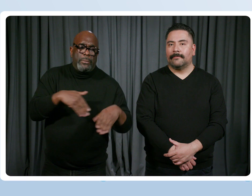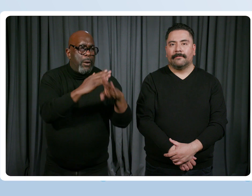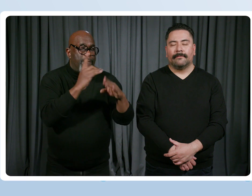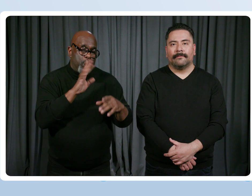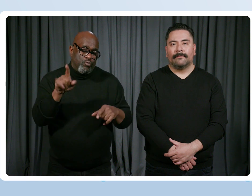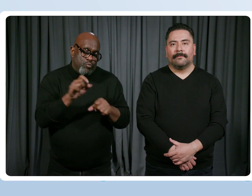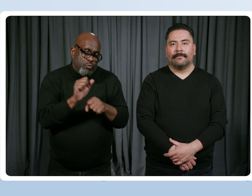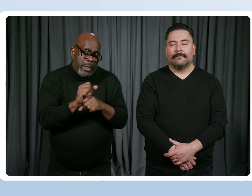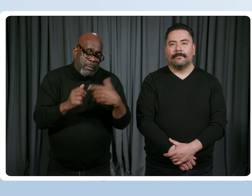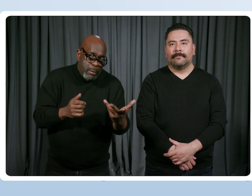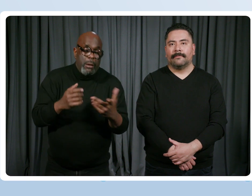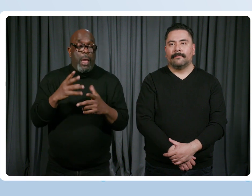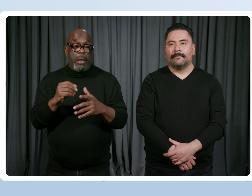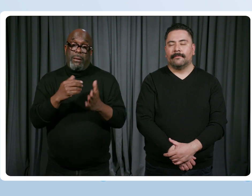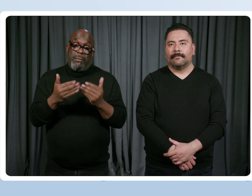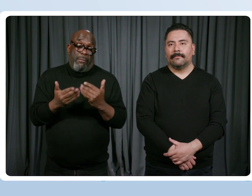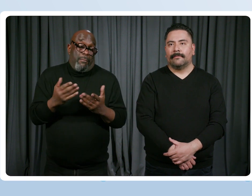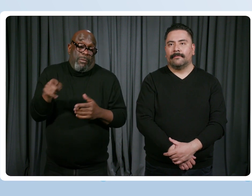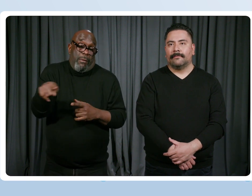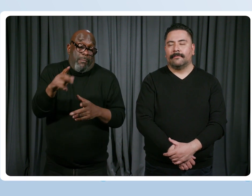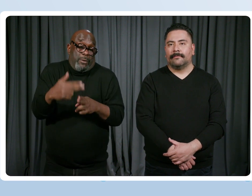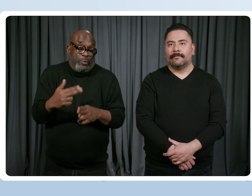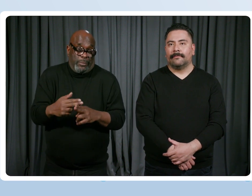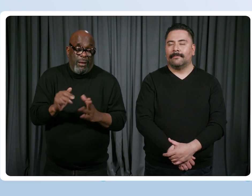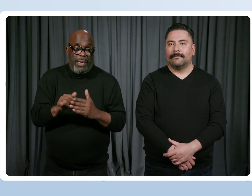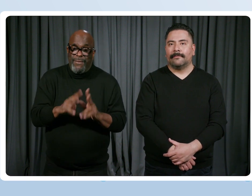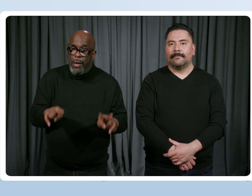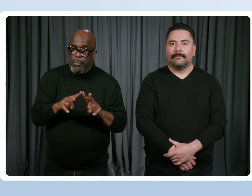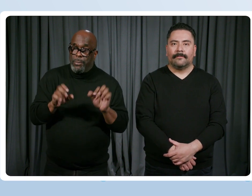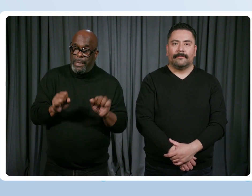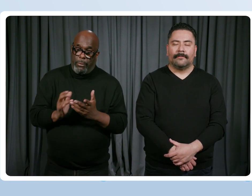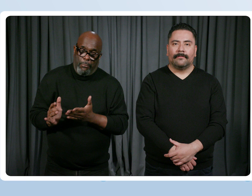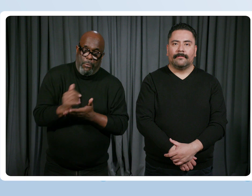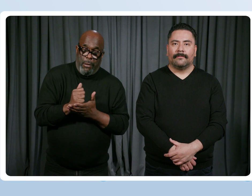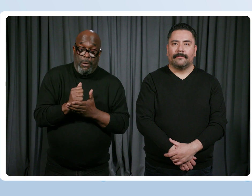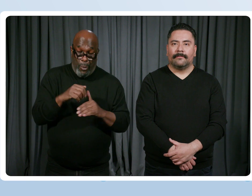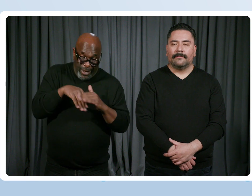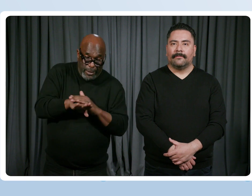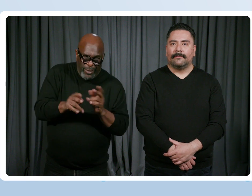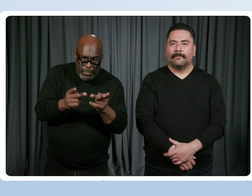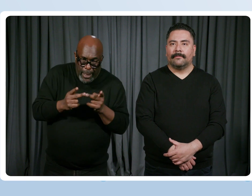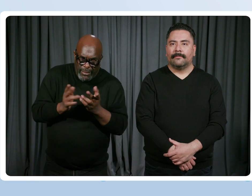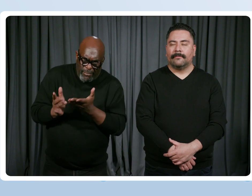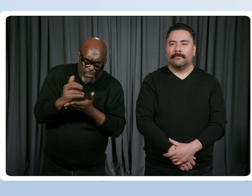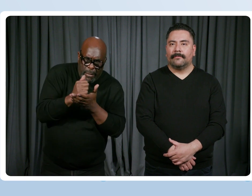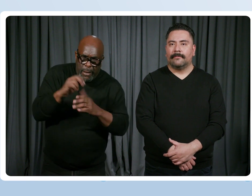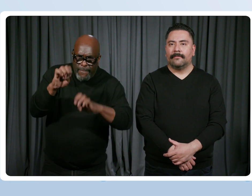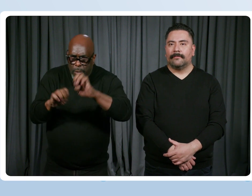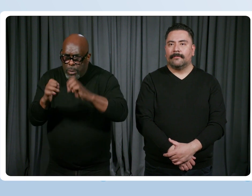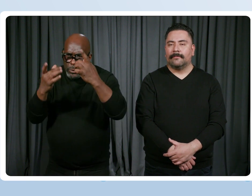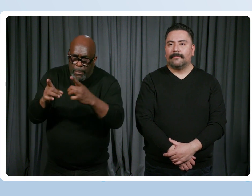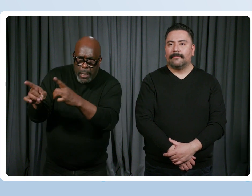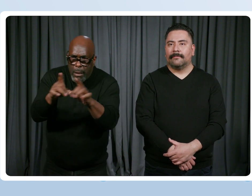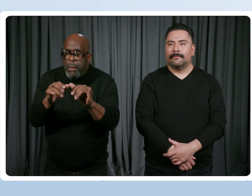it's just a neutral thing that they've mentioned. And so I think that's really valuable, to be able to come into a space and evaluate what's happening with those